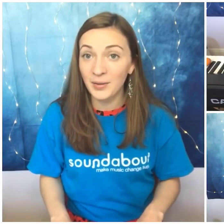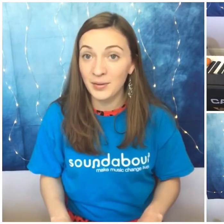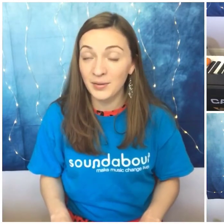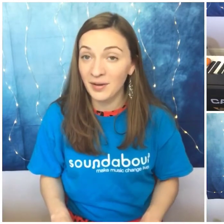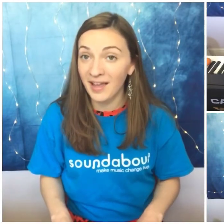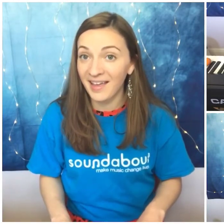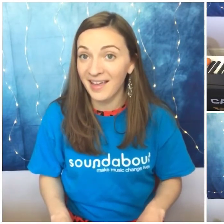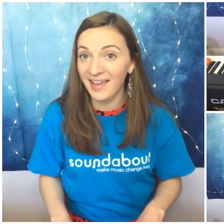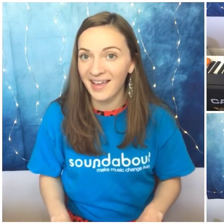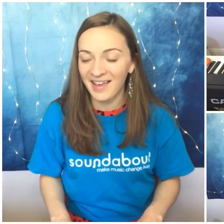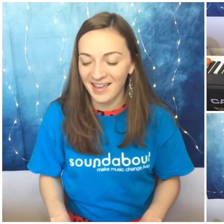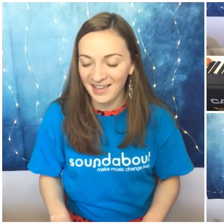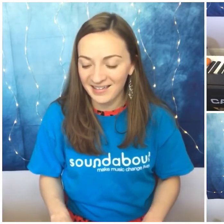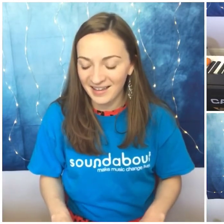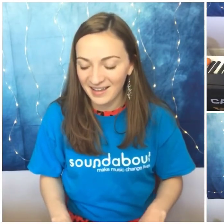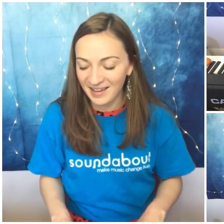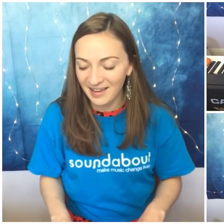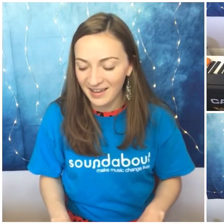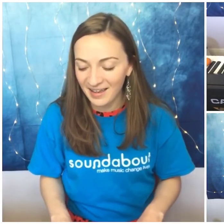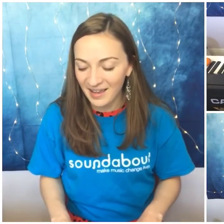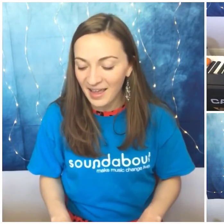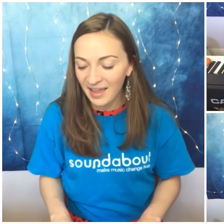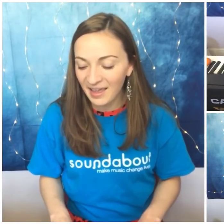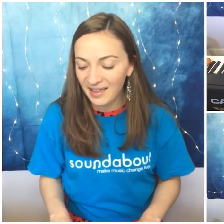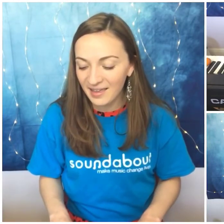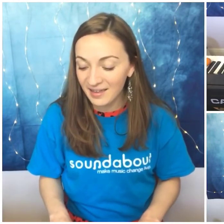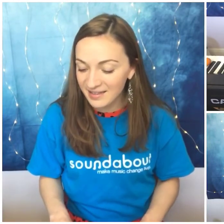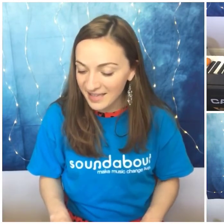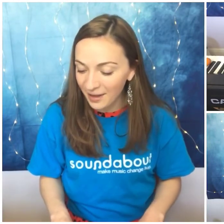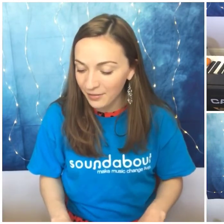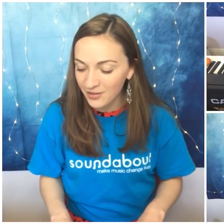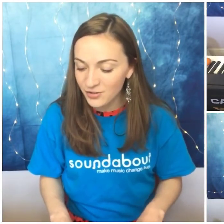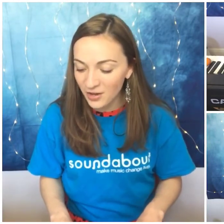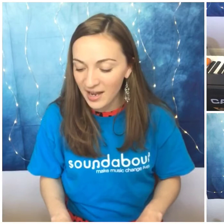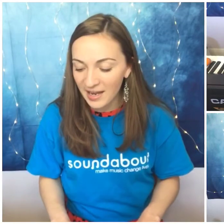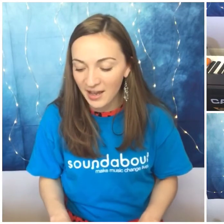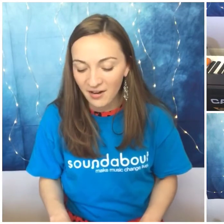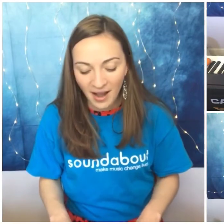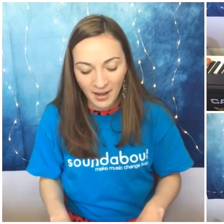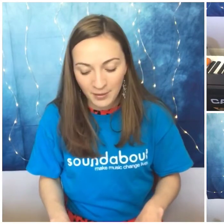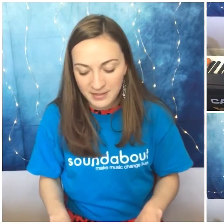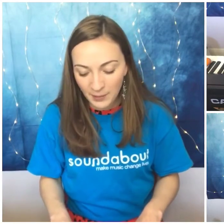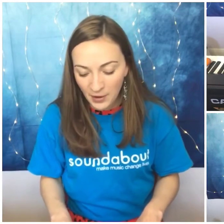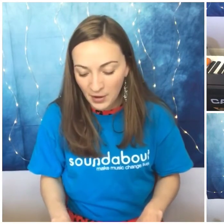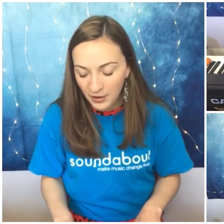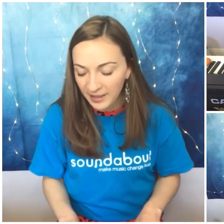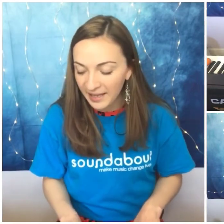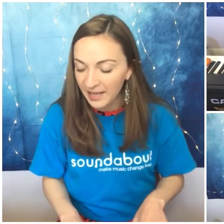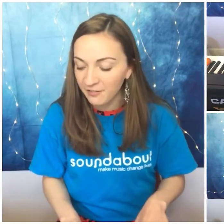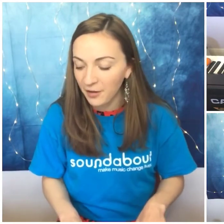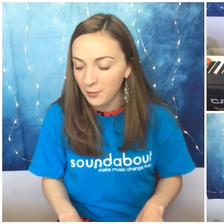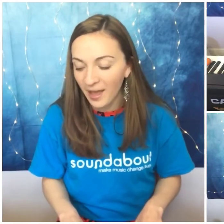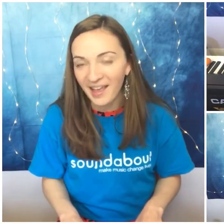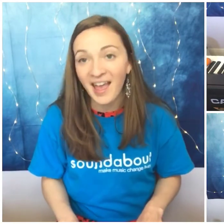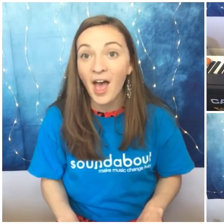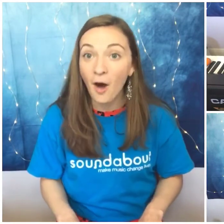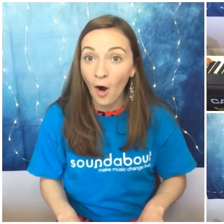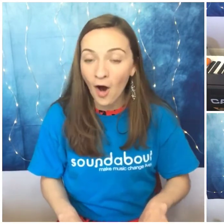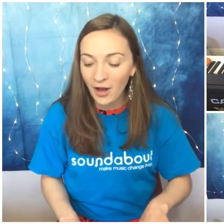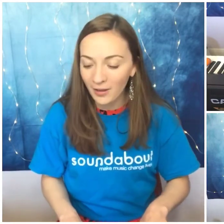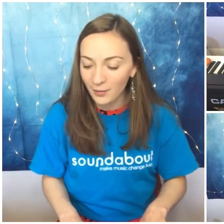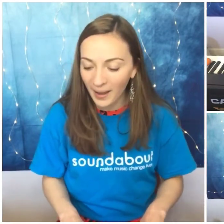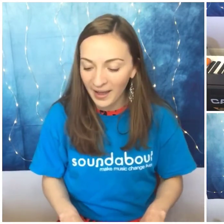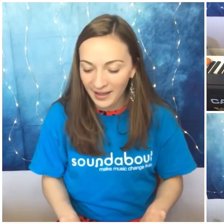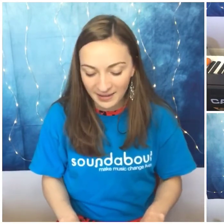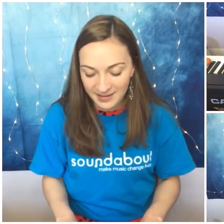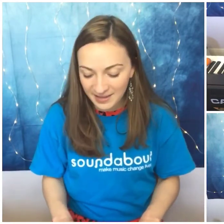you ready? In South Australia I was born. Heave away,